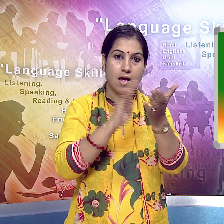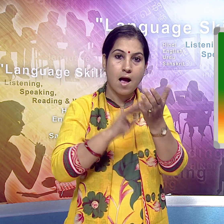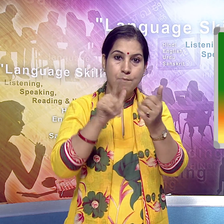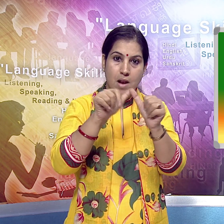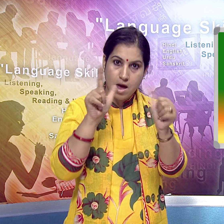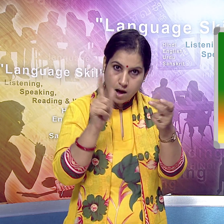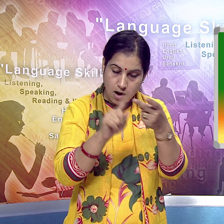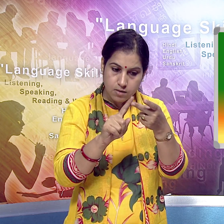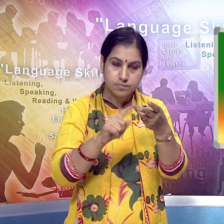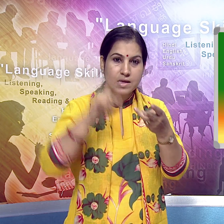lemon,